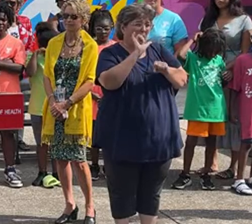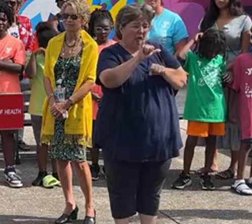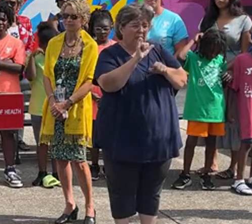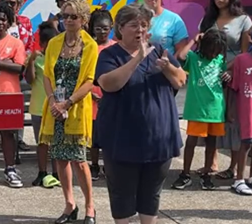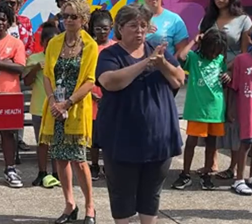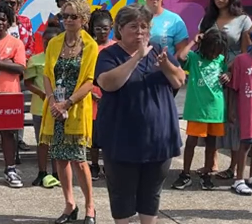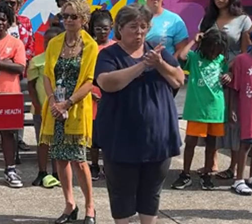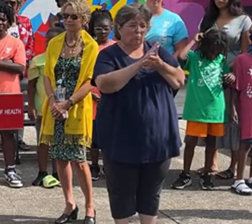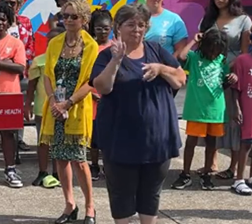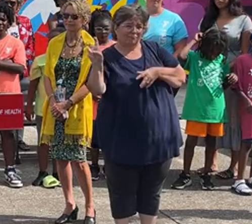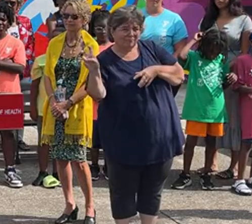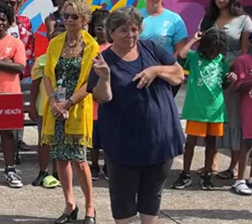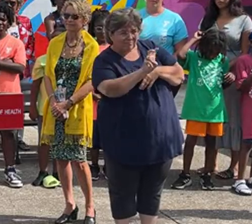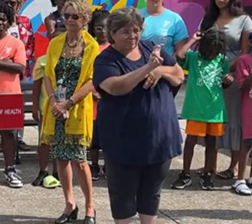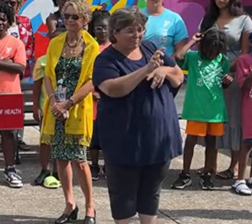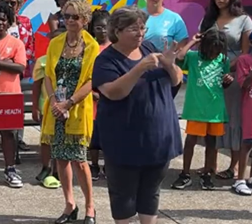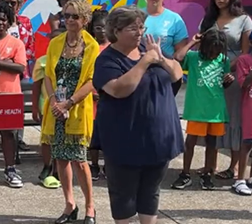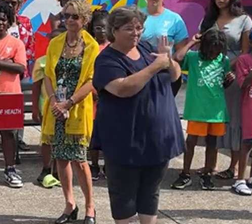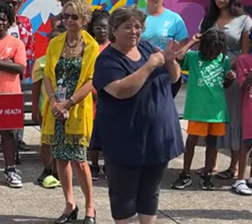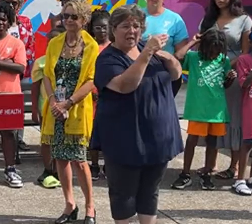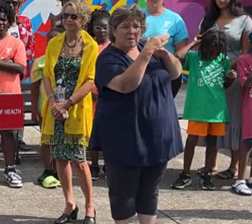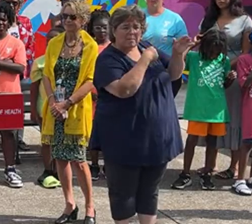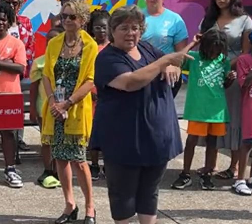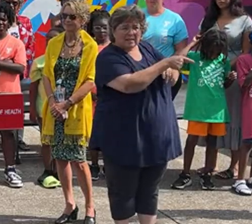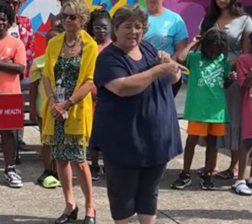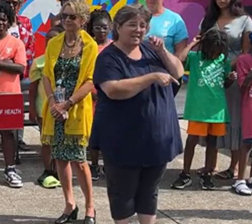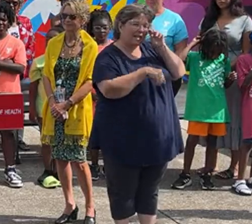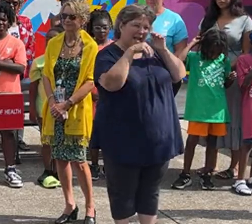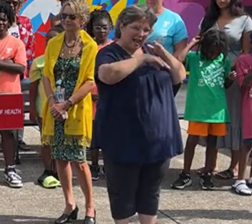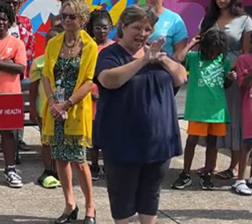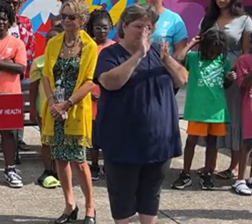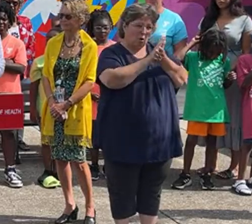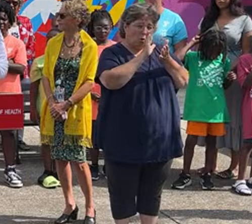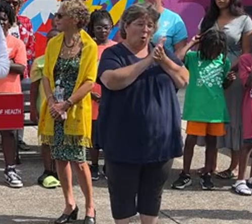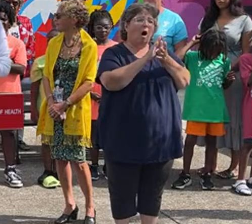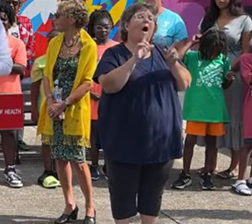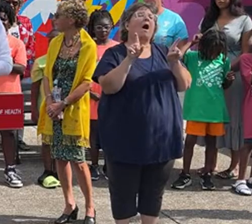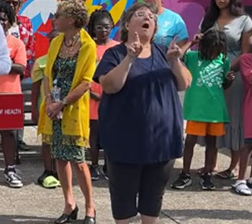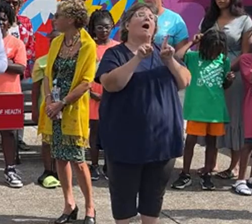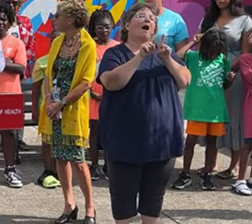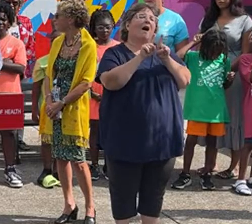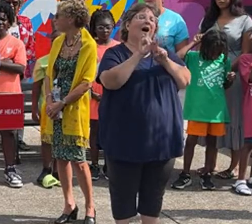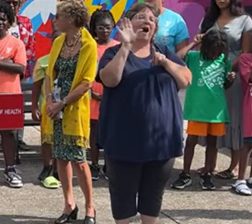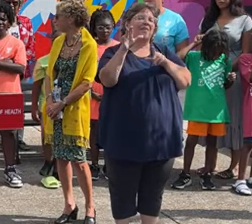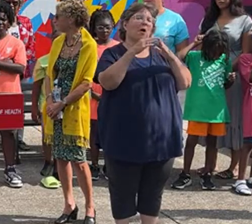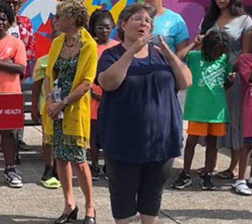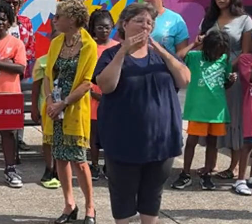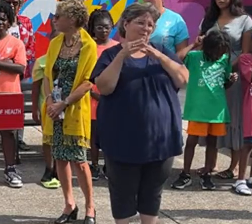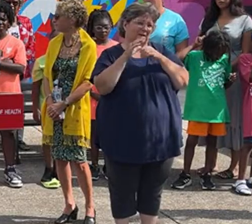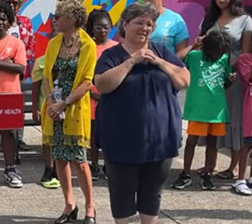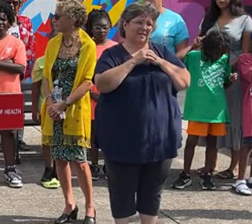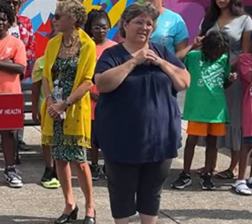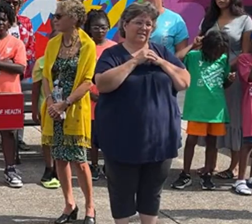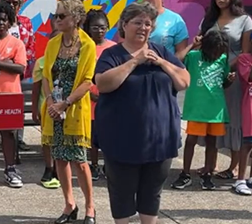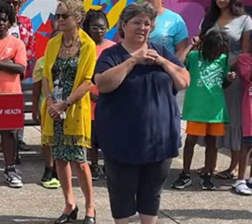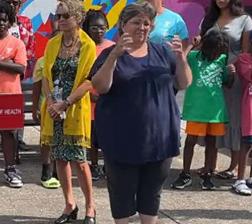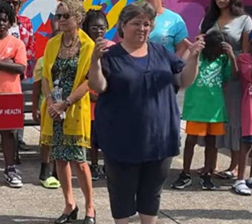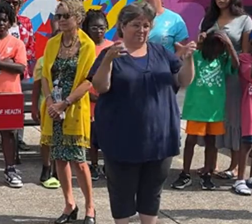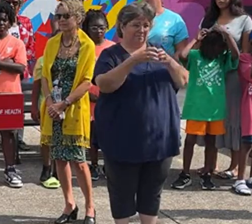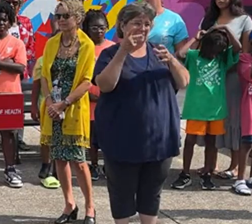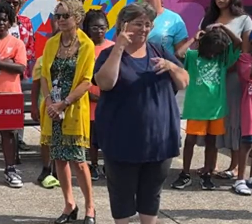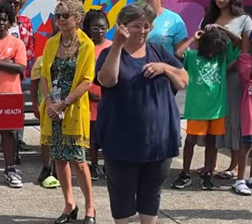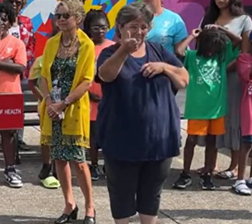their school. They can now see themselves represented inside their school, but also in their community as they come together